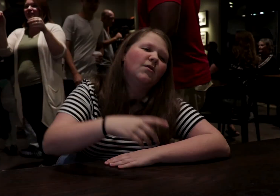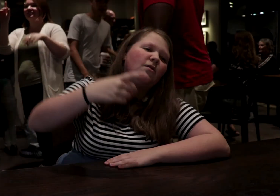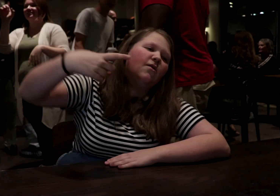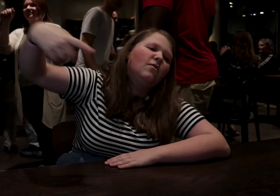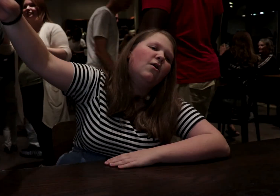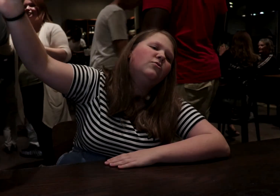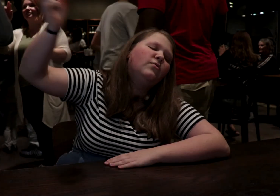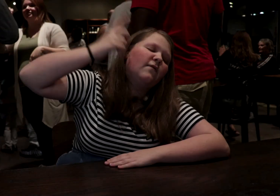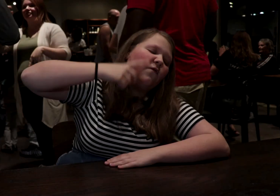Do it for me.